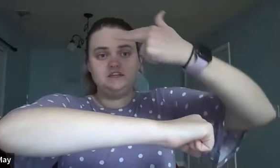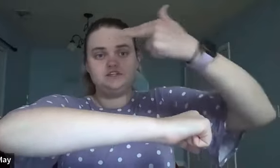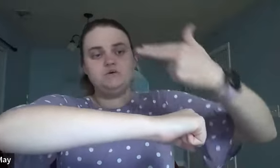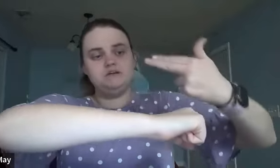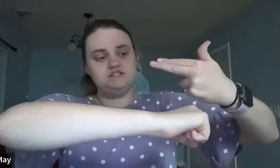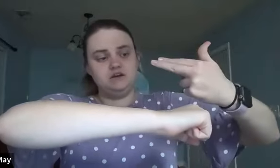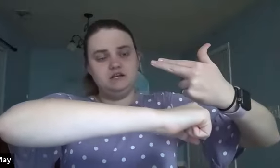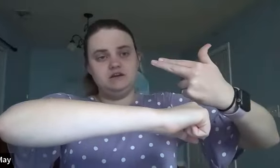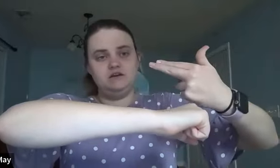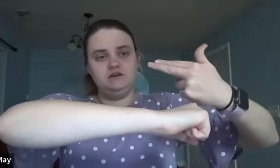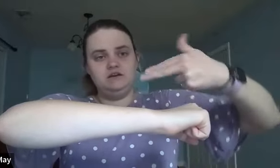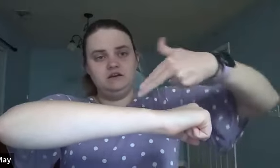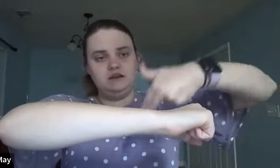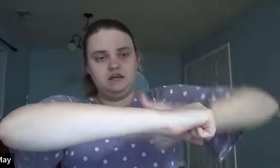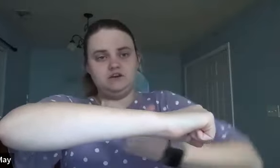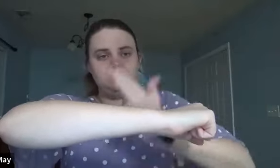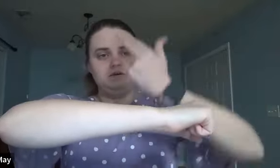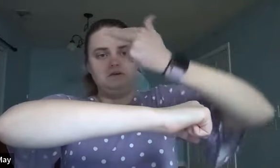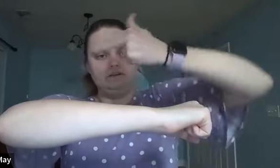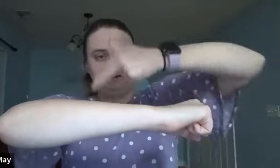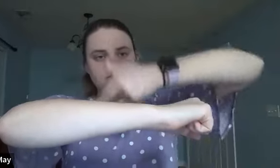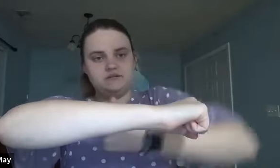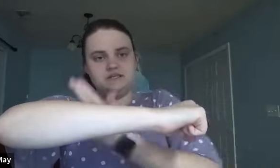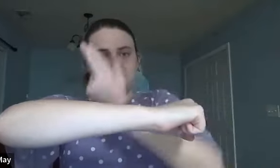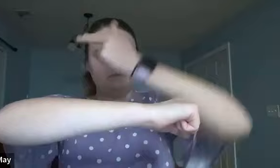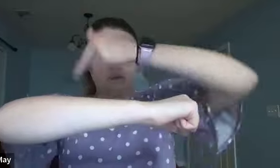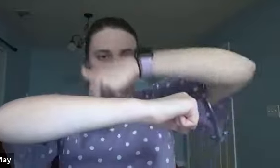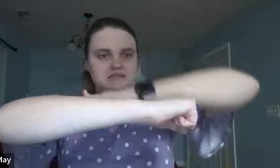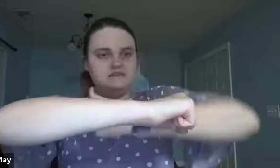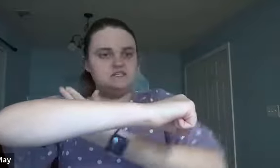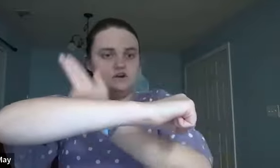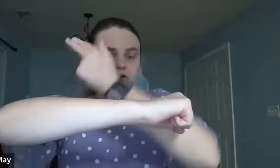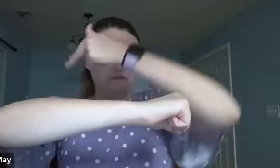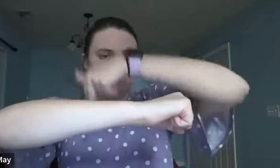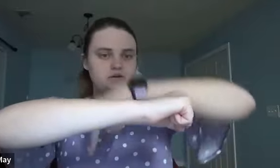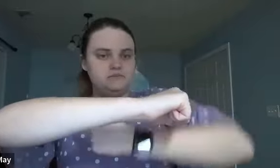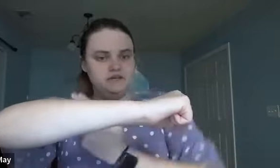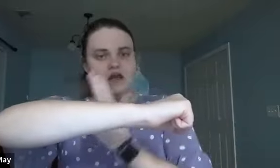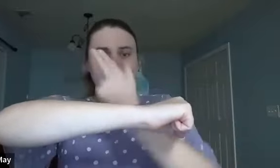you're going to start here and you're going to go up and down. And it's like the dolphin jumping out of the